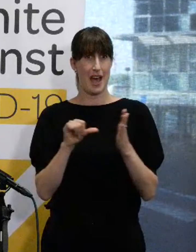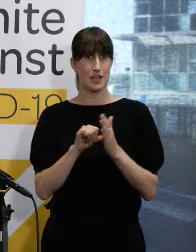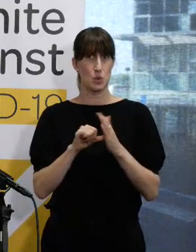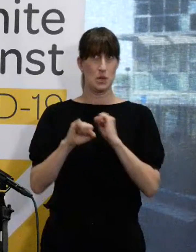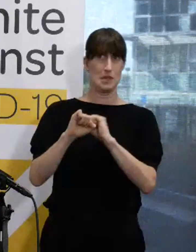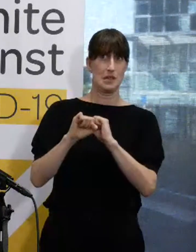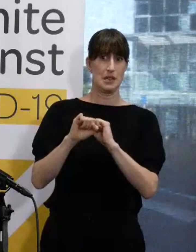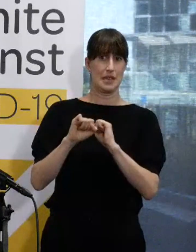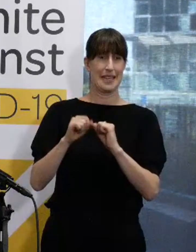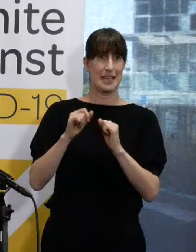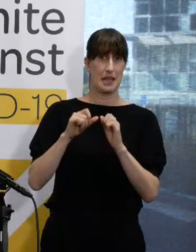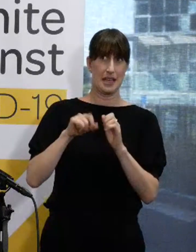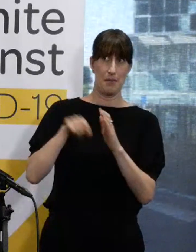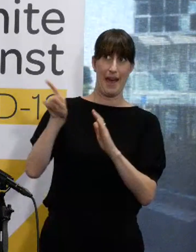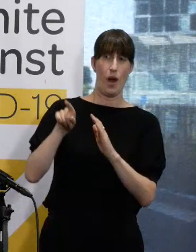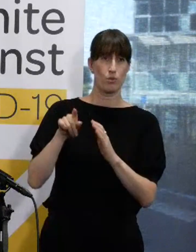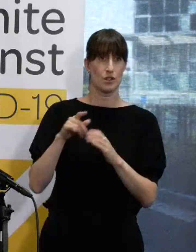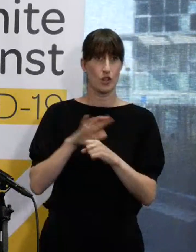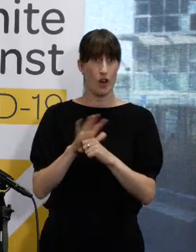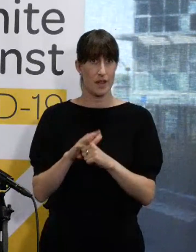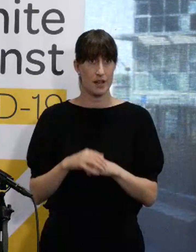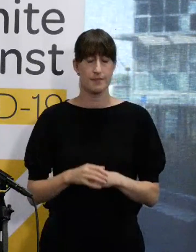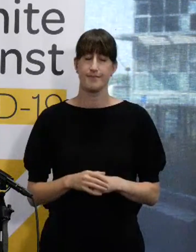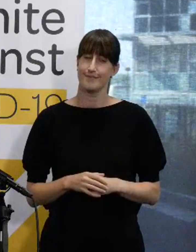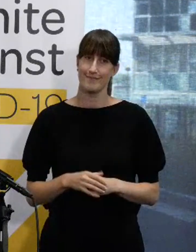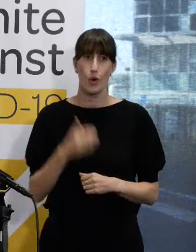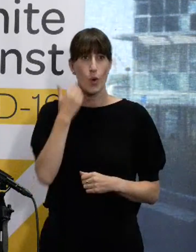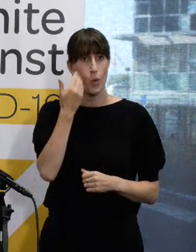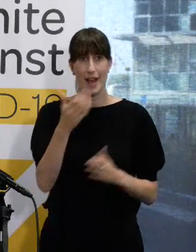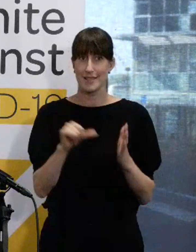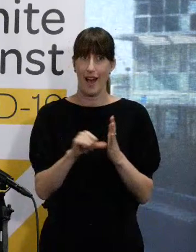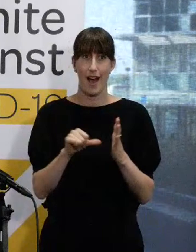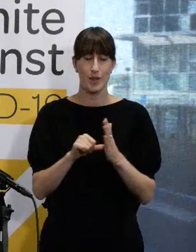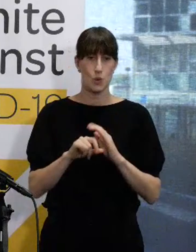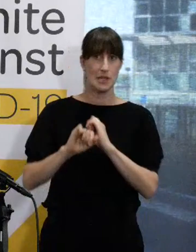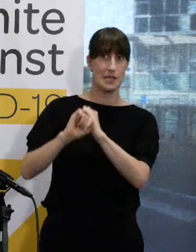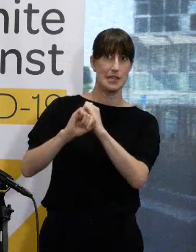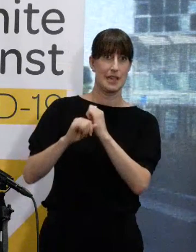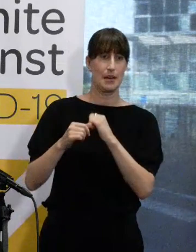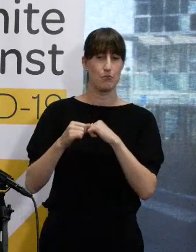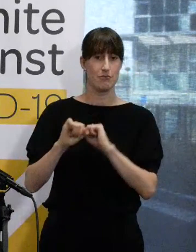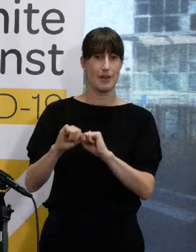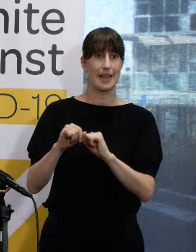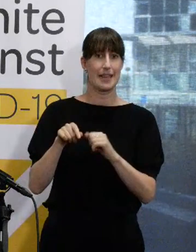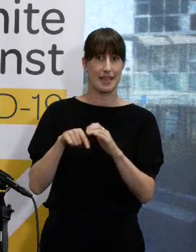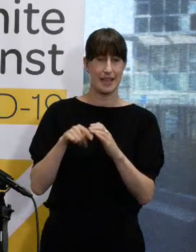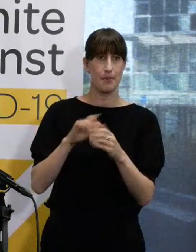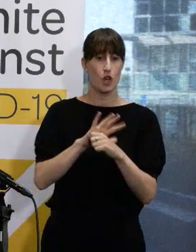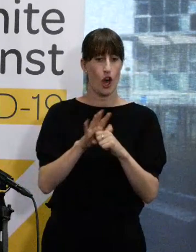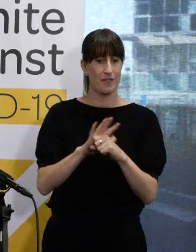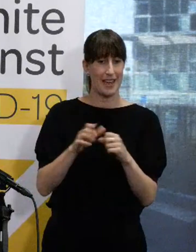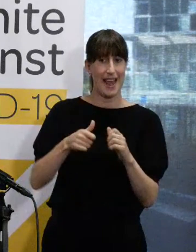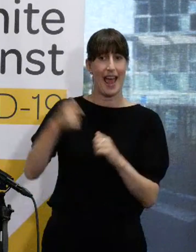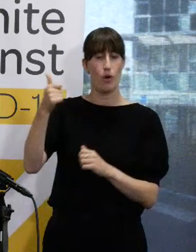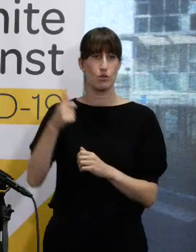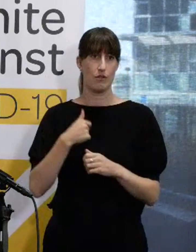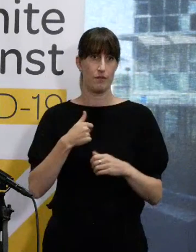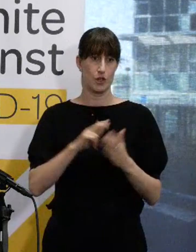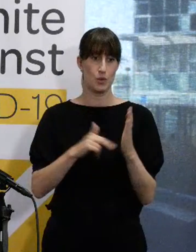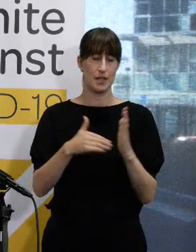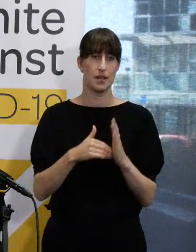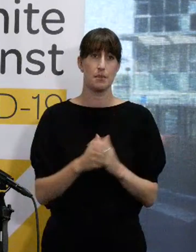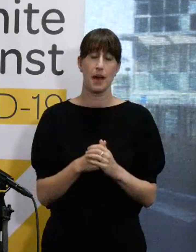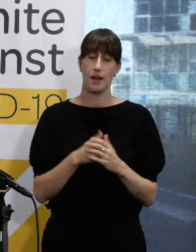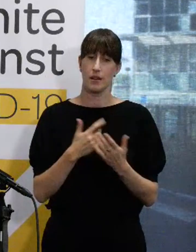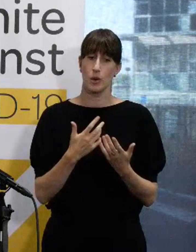hard. It's hard work, and there's a huge effort that goes into it. It's not getting any harder, but I think we do need to keep our eyes on what is